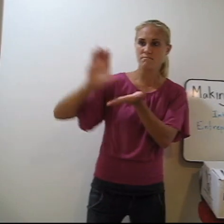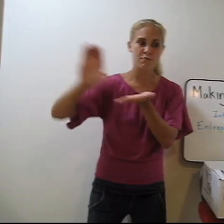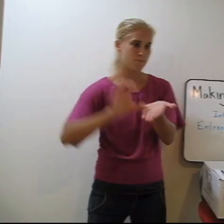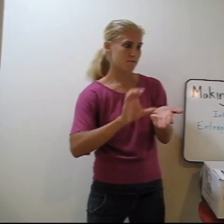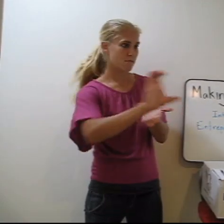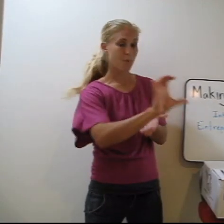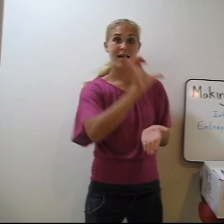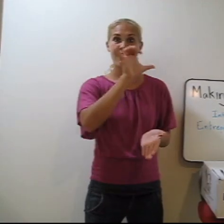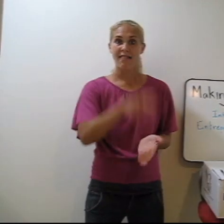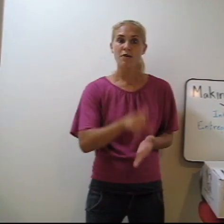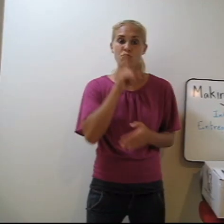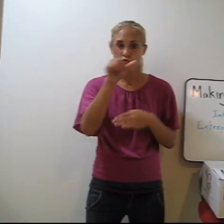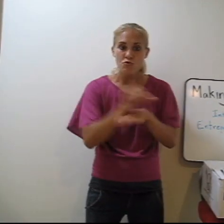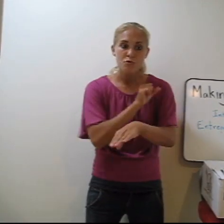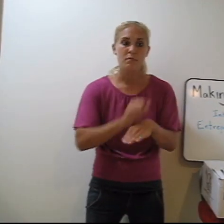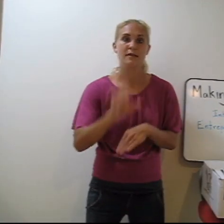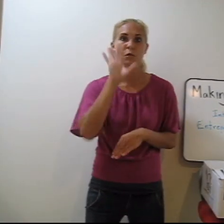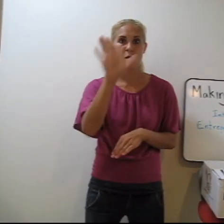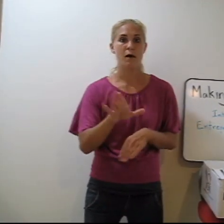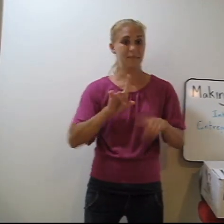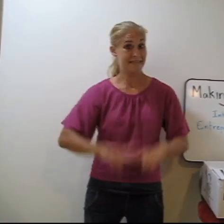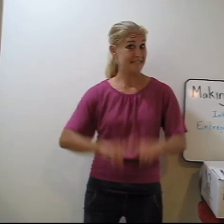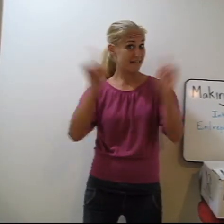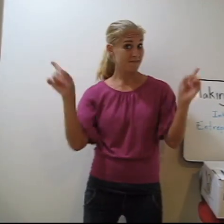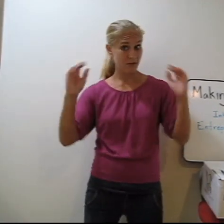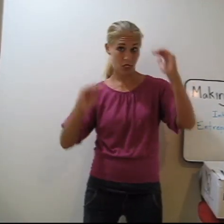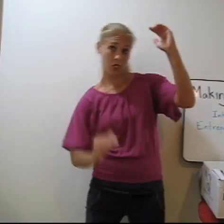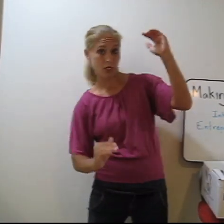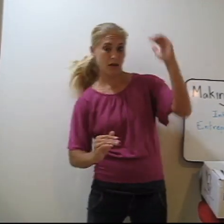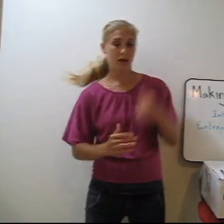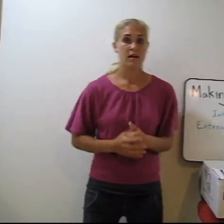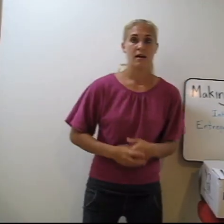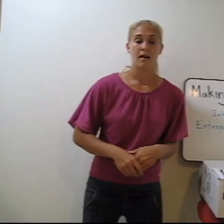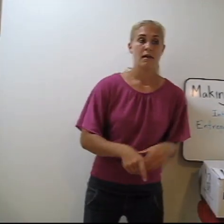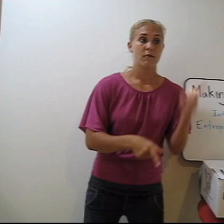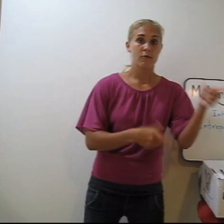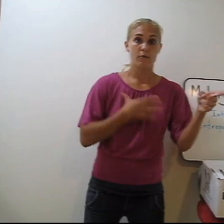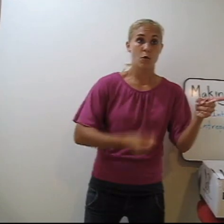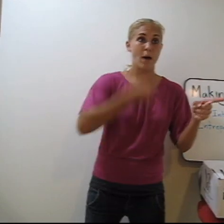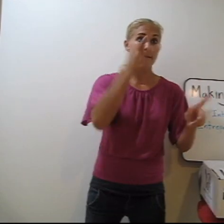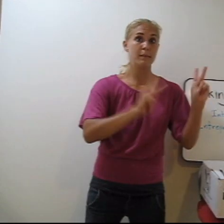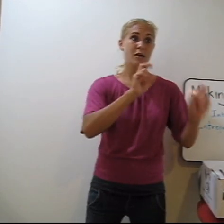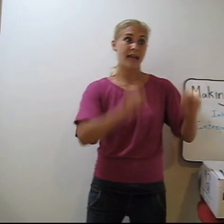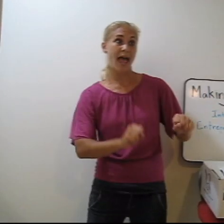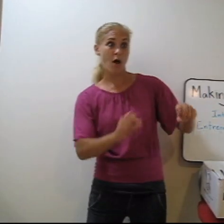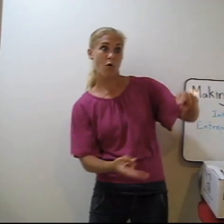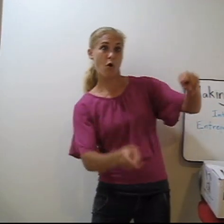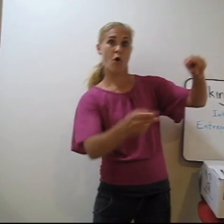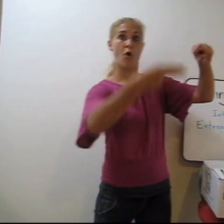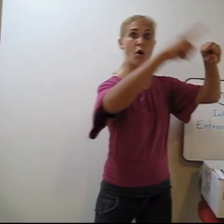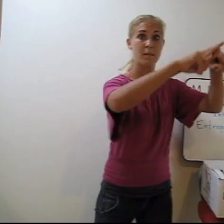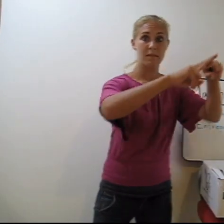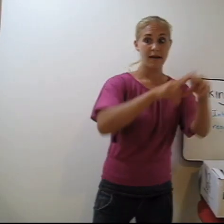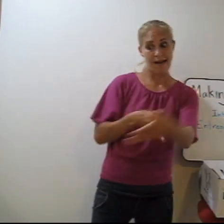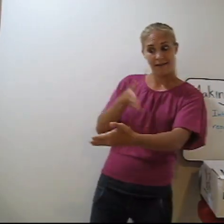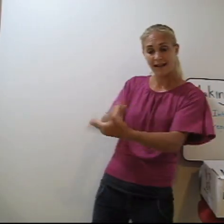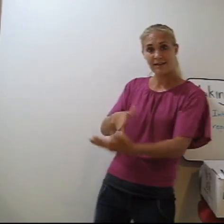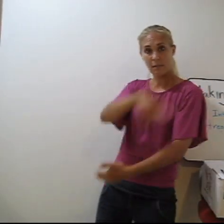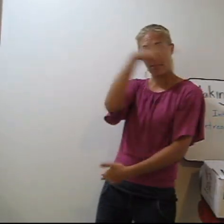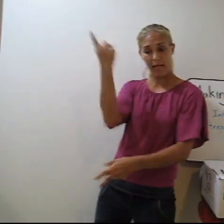sure to be an inequity, right? Is there a faster ascension plan for white people versus black people? Are there special bonuses paid